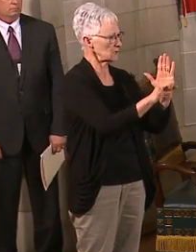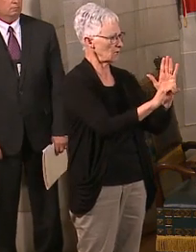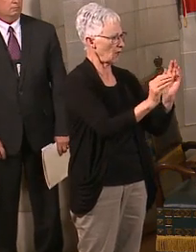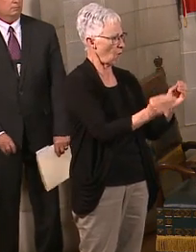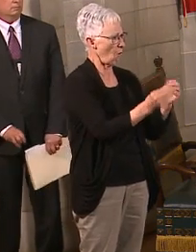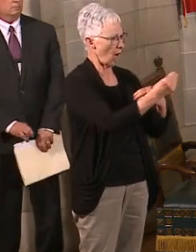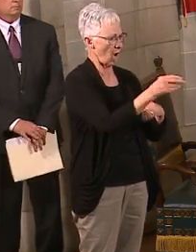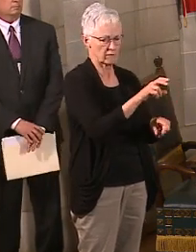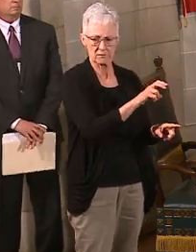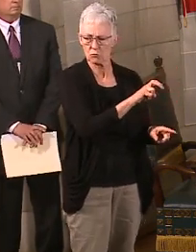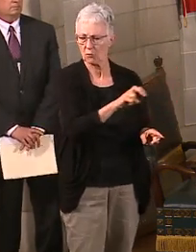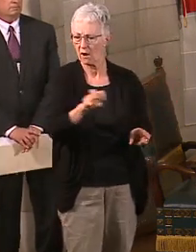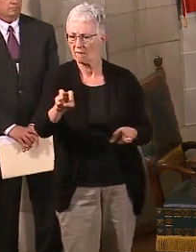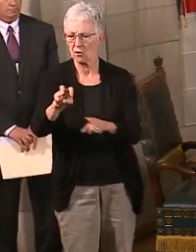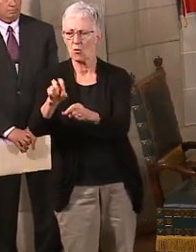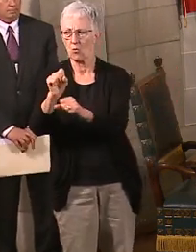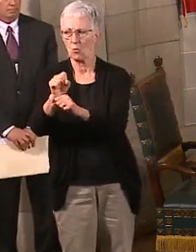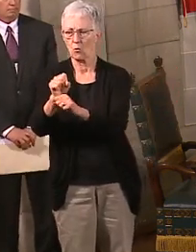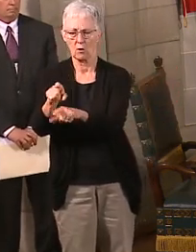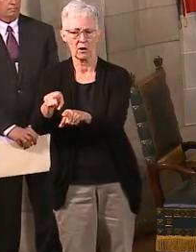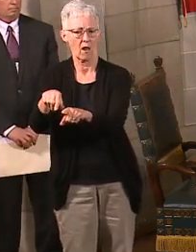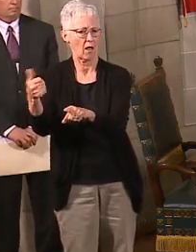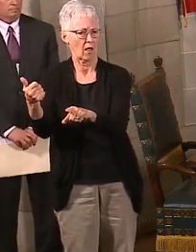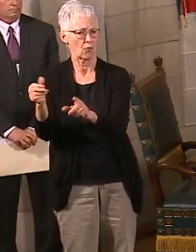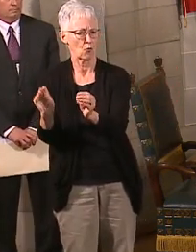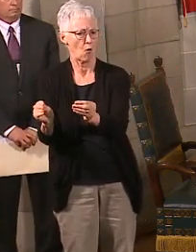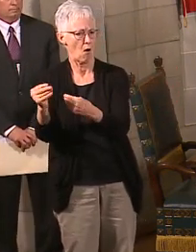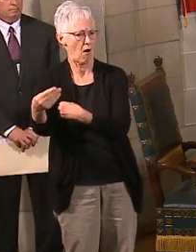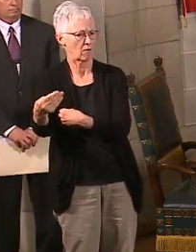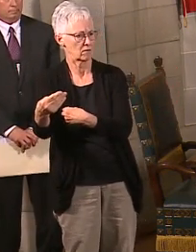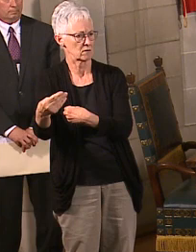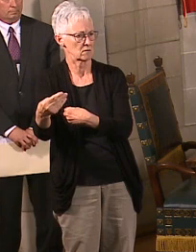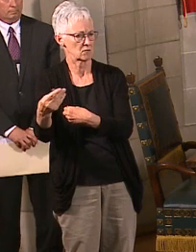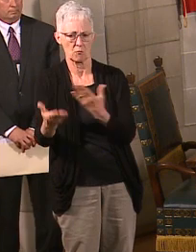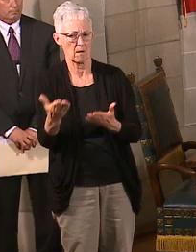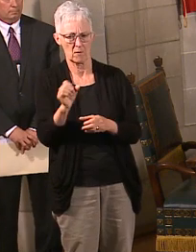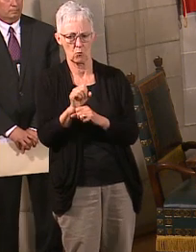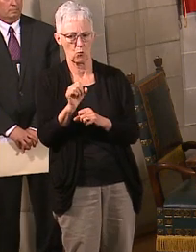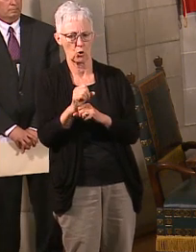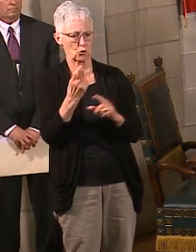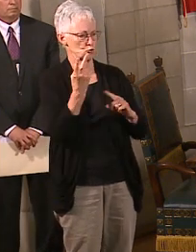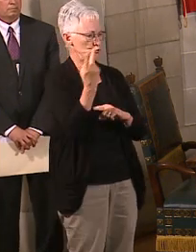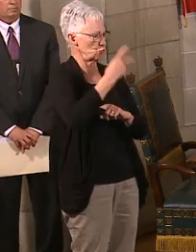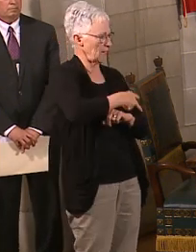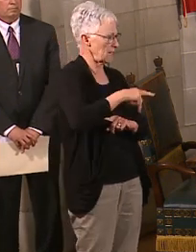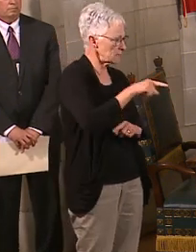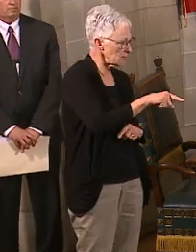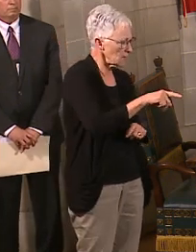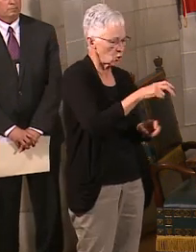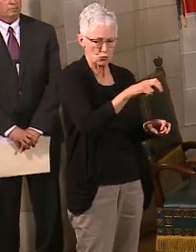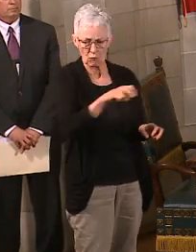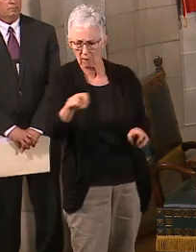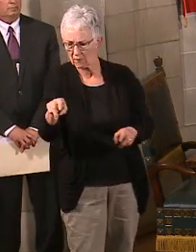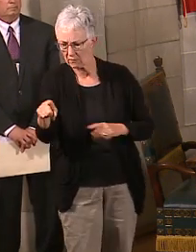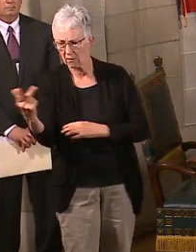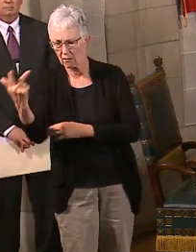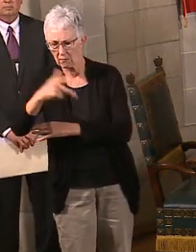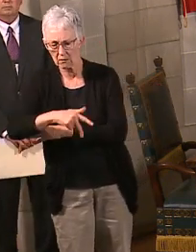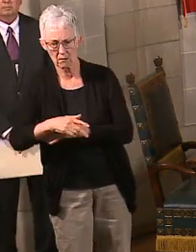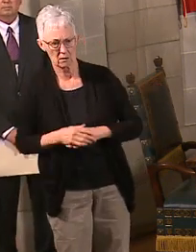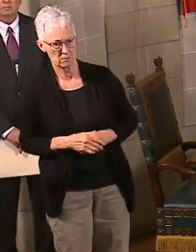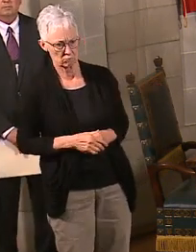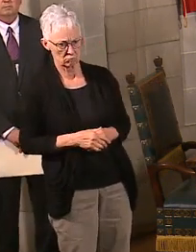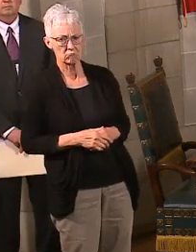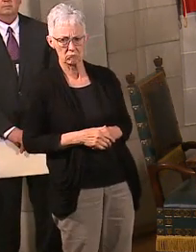communities, in different counties, working 2 days a week in Lincoln, then maybe going to Beatrice for 3 days or something like that? Yeah, again, that's part of your job function. That's